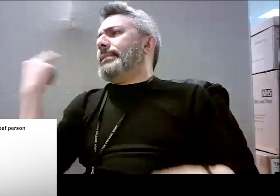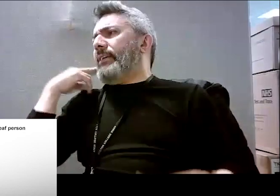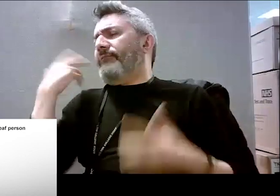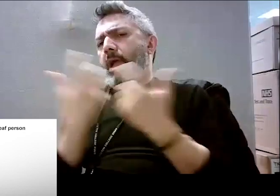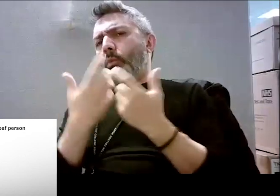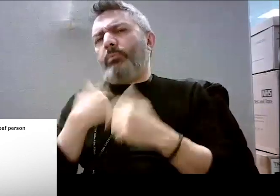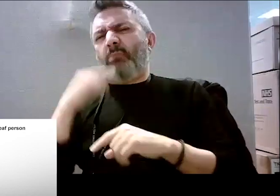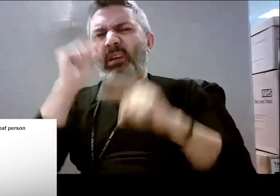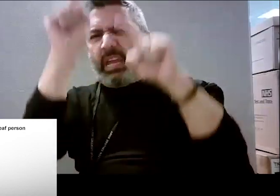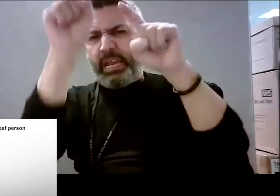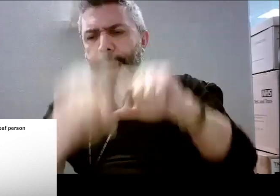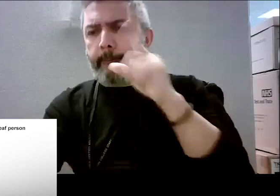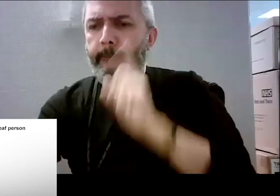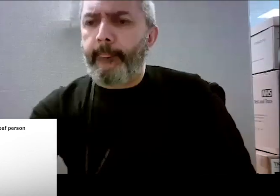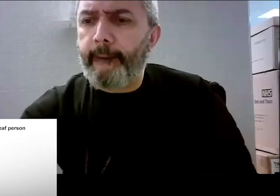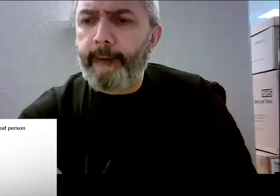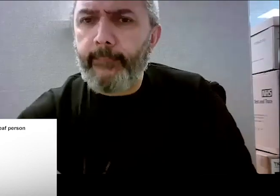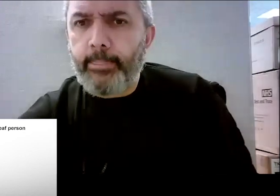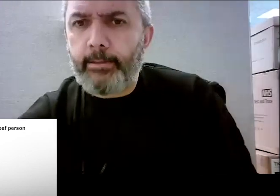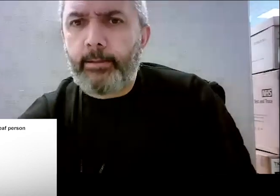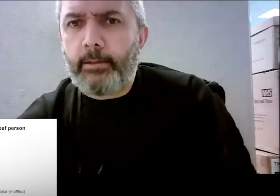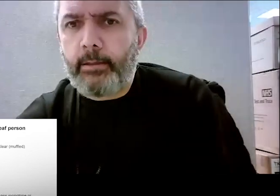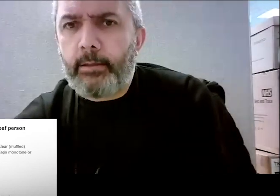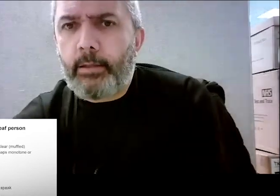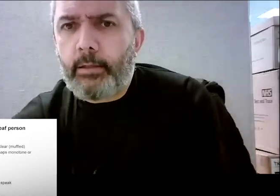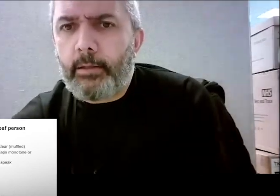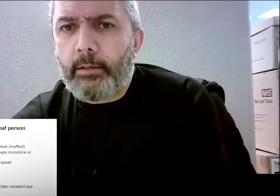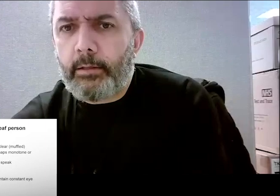So, thinking about how you would know that someone is deaf.